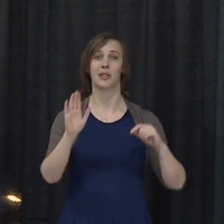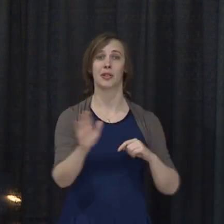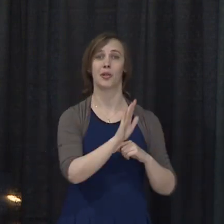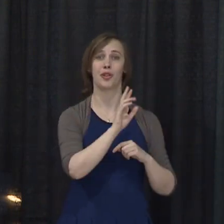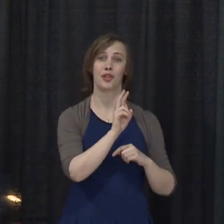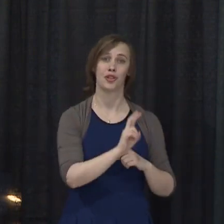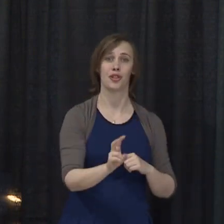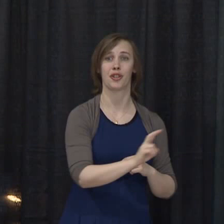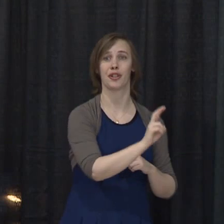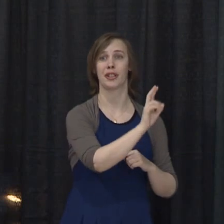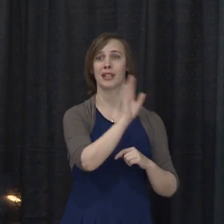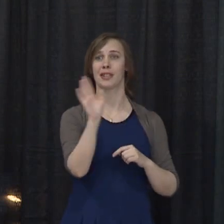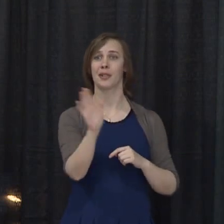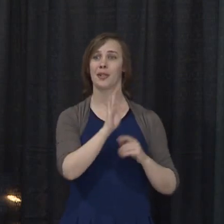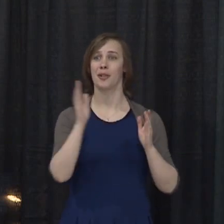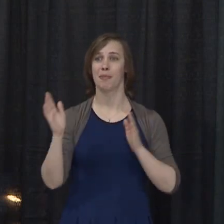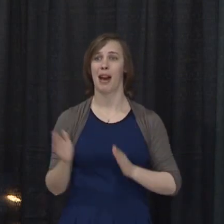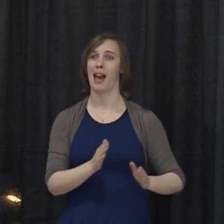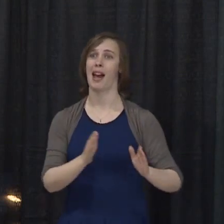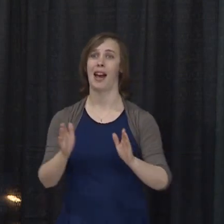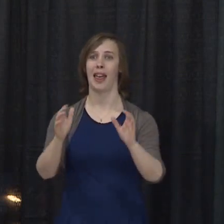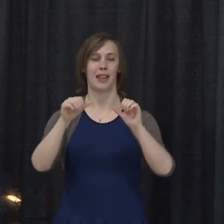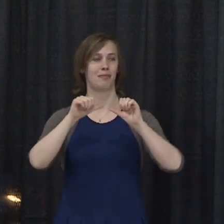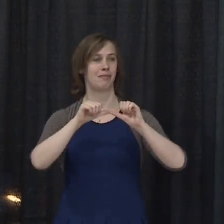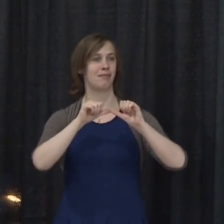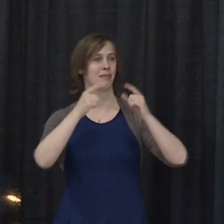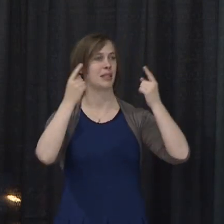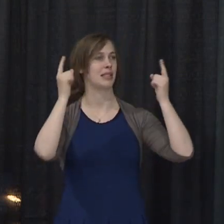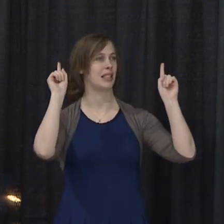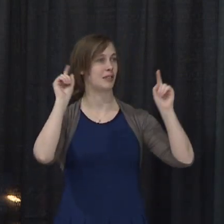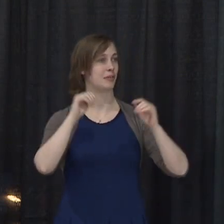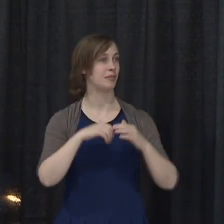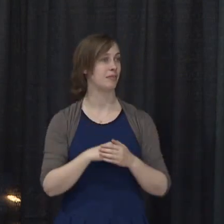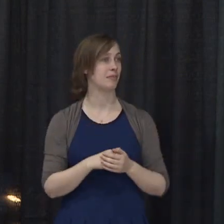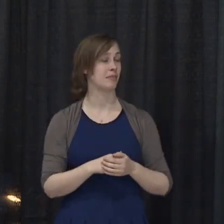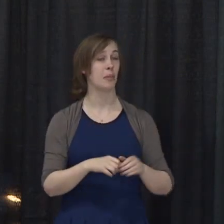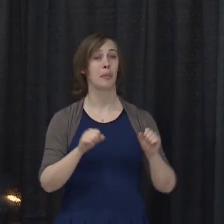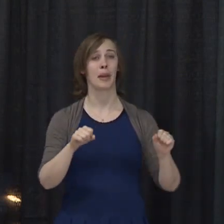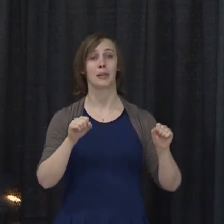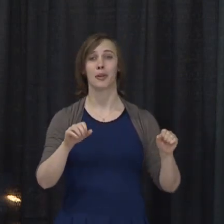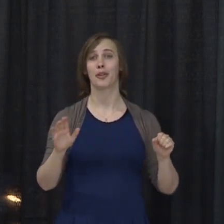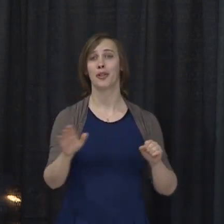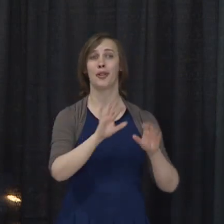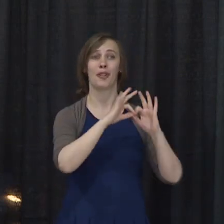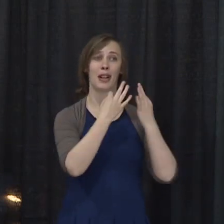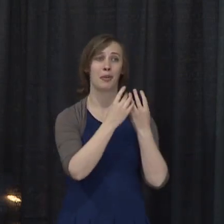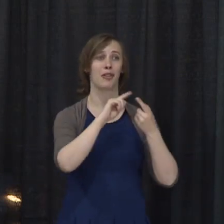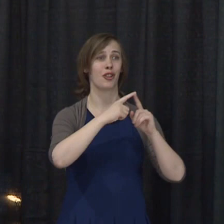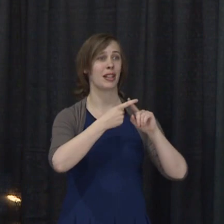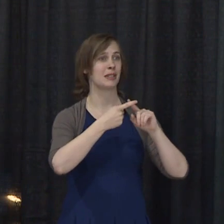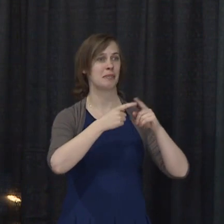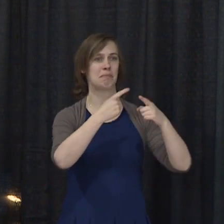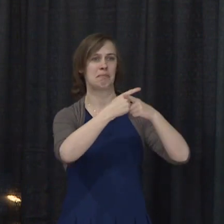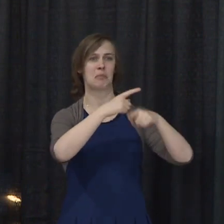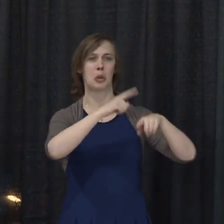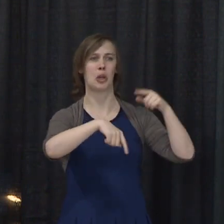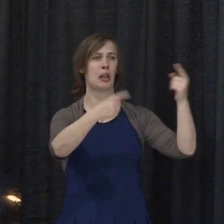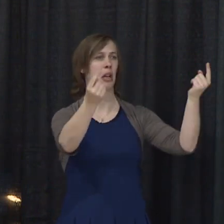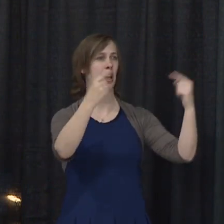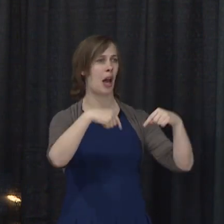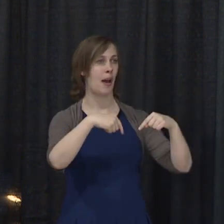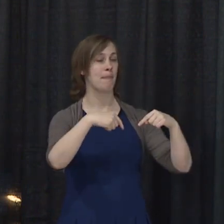here. In case any of your family or friends are not here today, the ceremony will be available to view at a later date